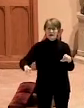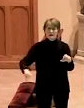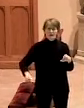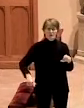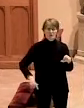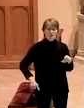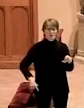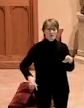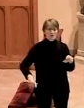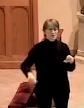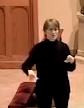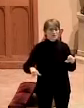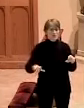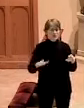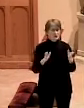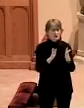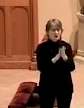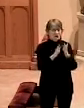the